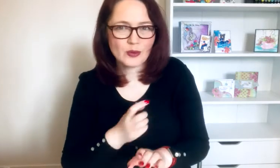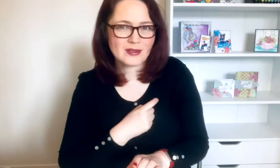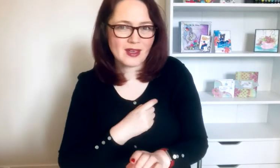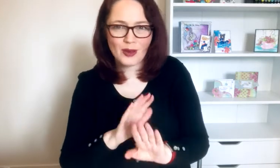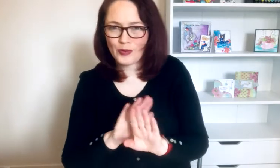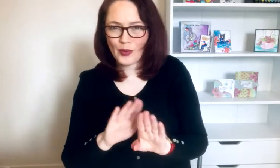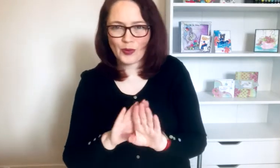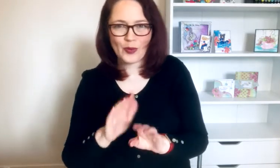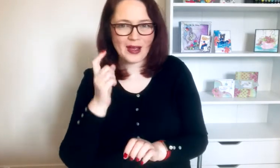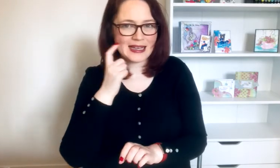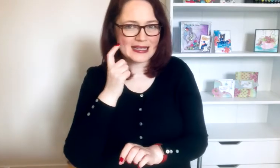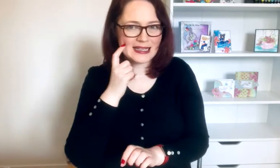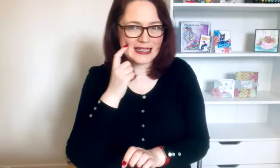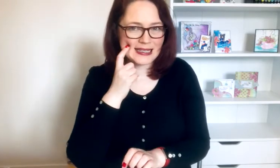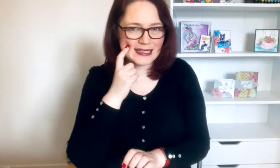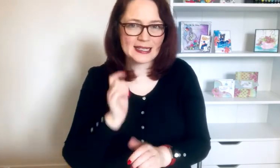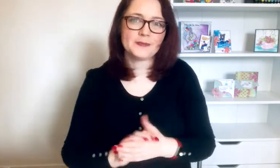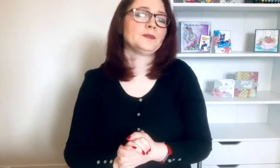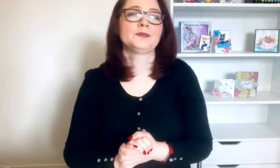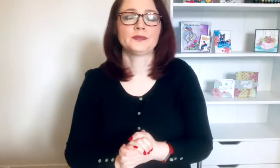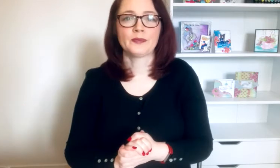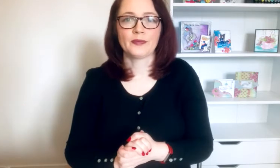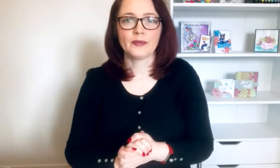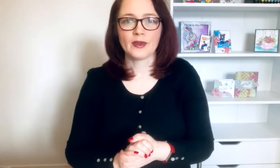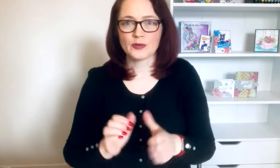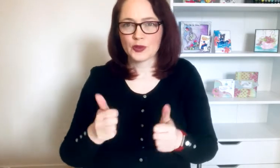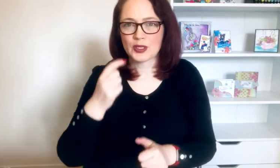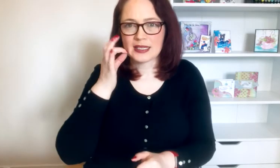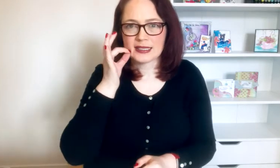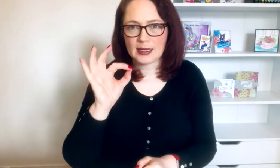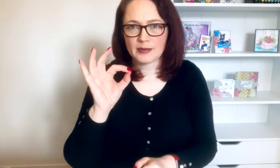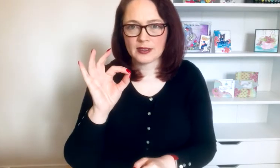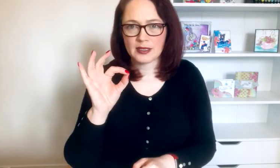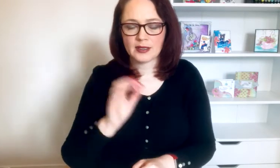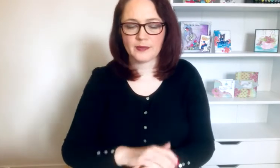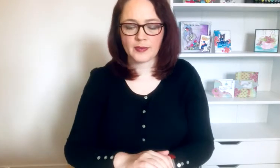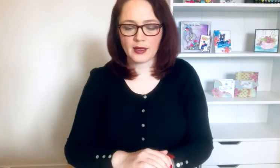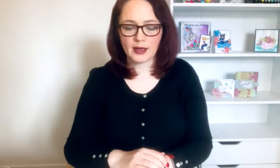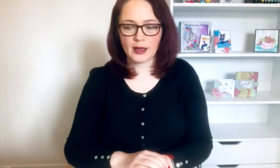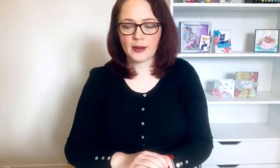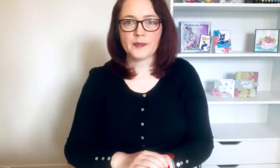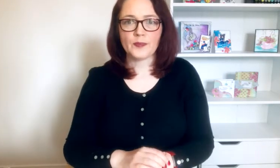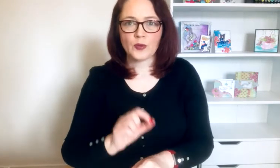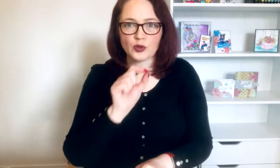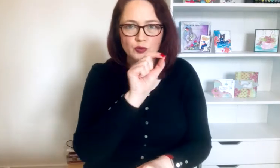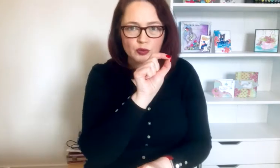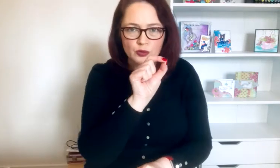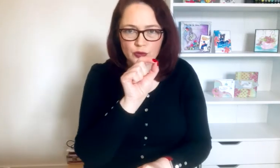Please do not be nervous. Don't worry about it. It's nice and easy. So a good tip is when